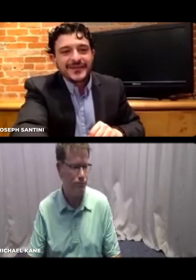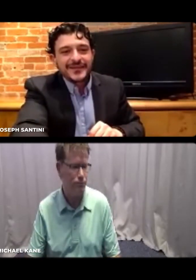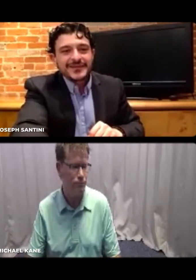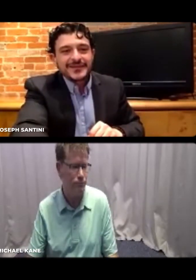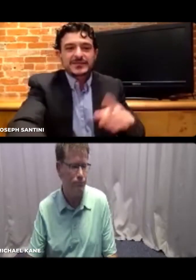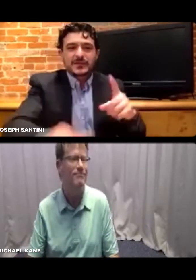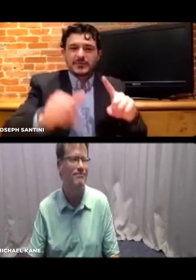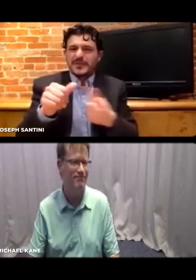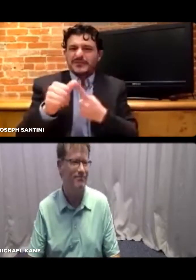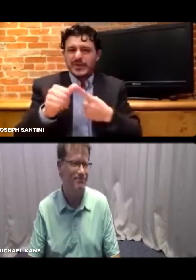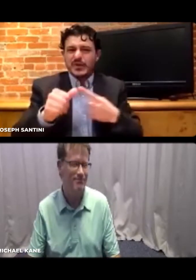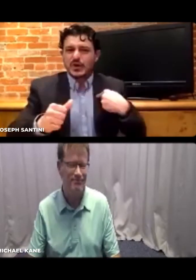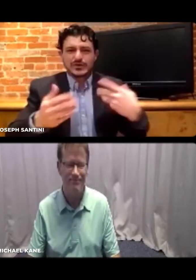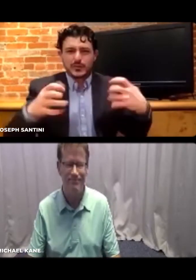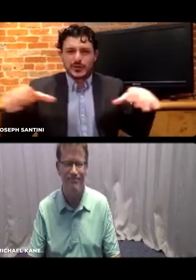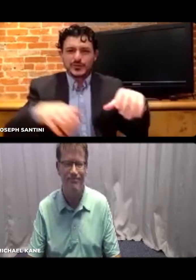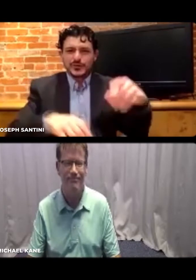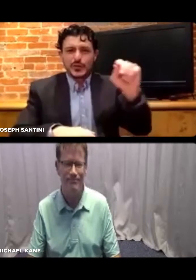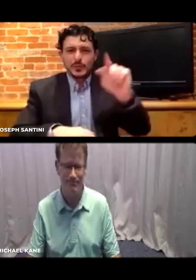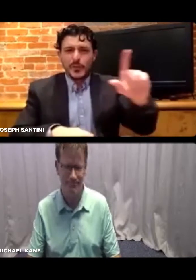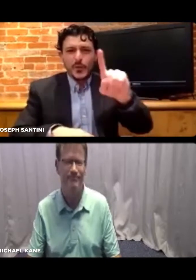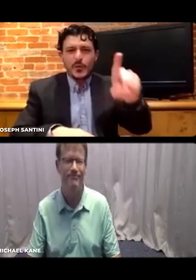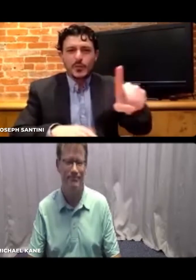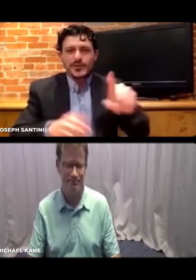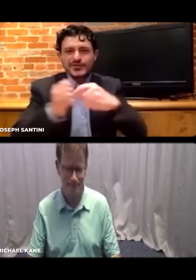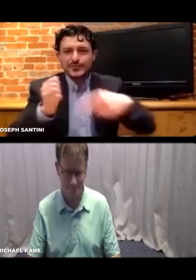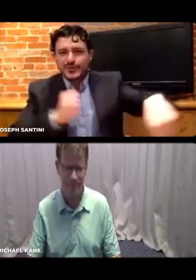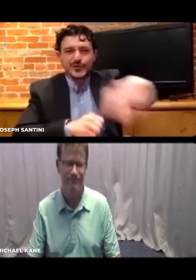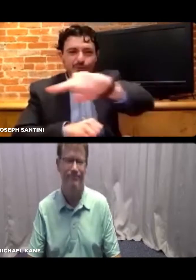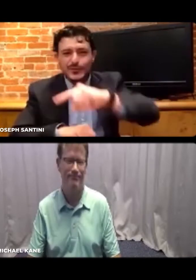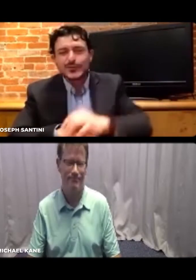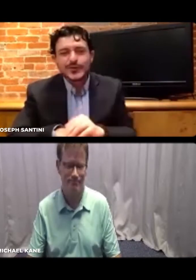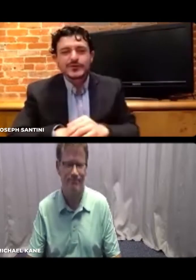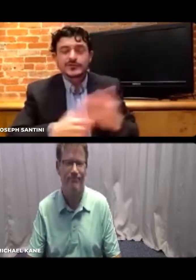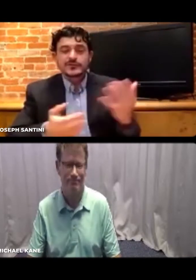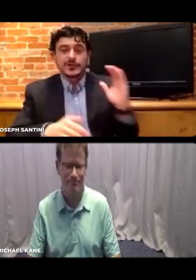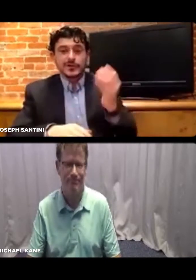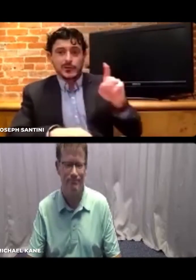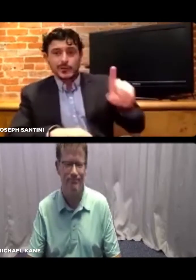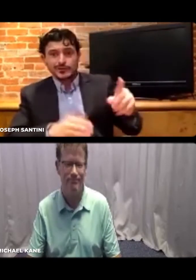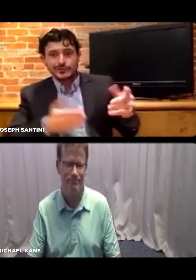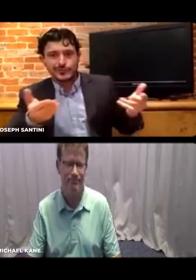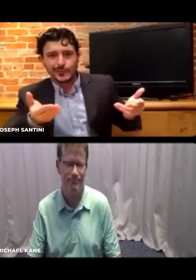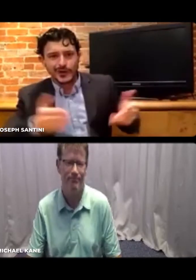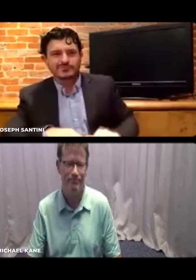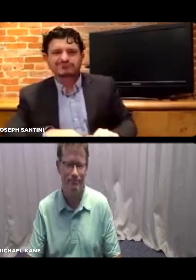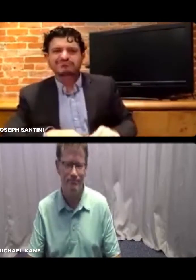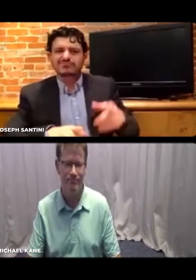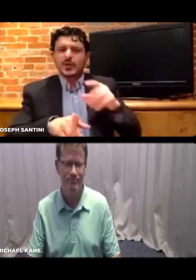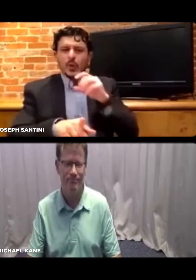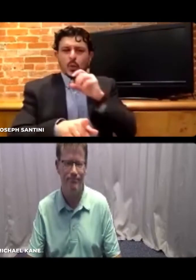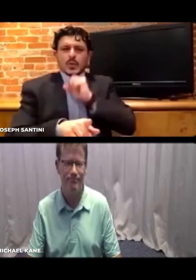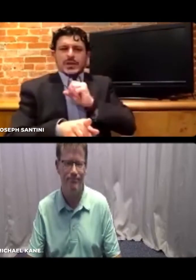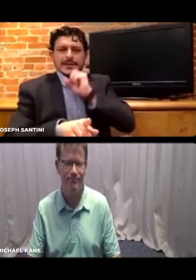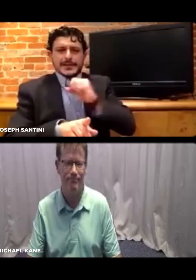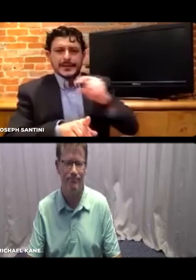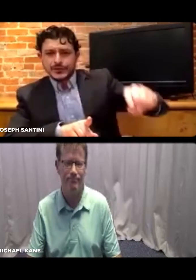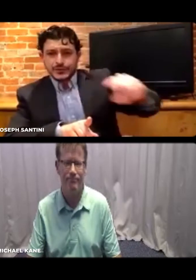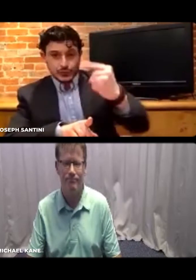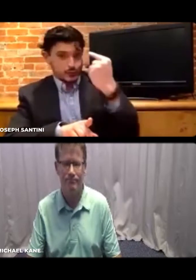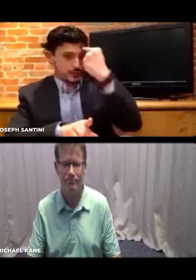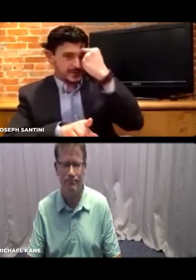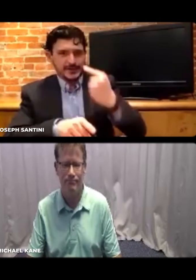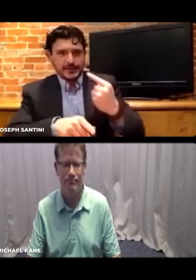But right before we do our discussion question, we'll ask a poll question. This is poll question number 2. We'd like to ask